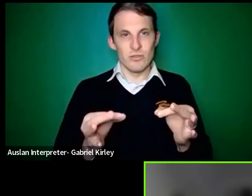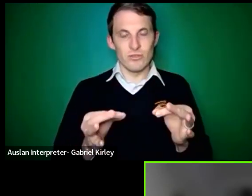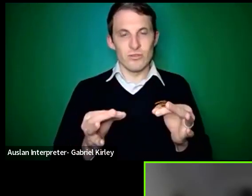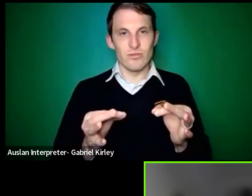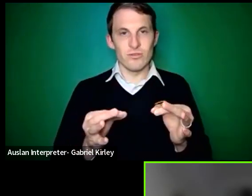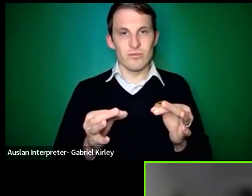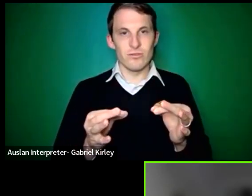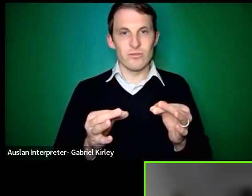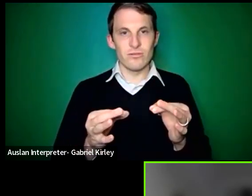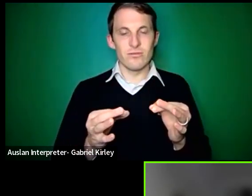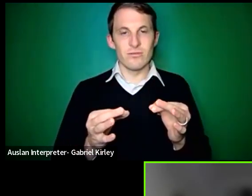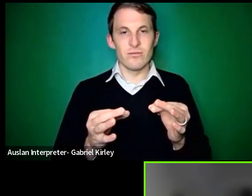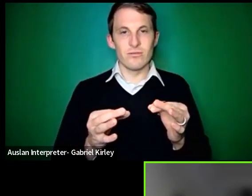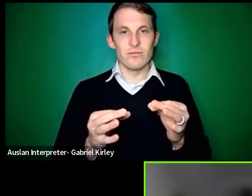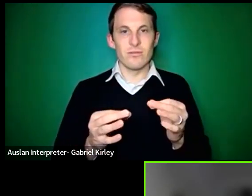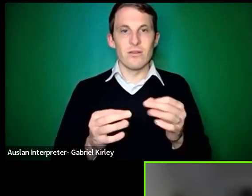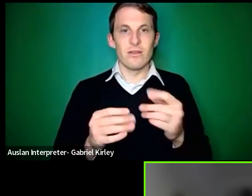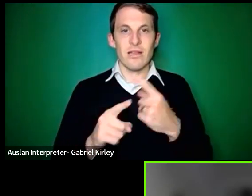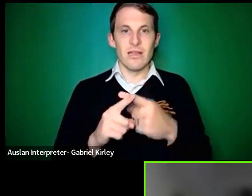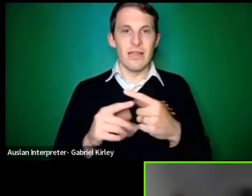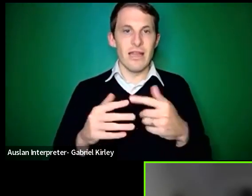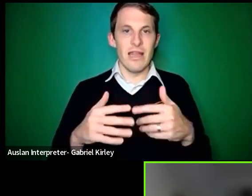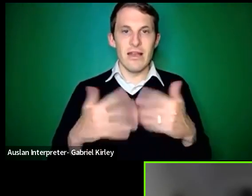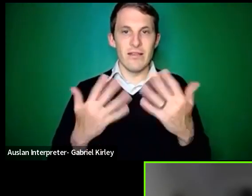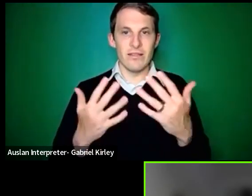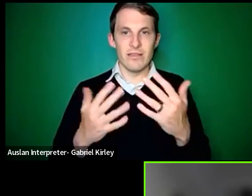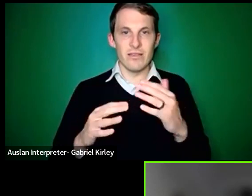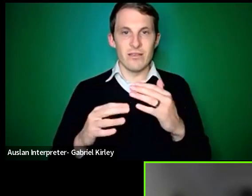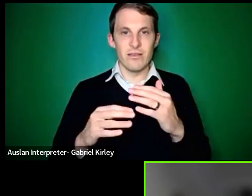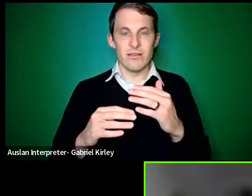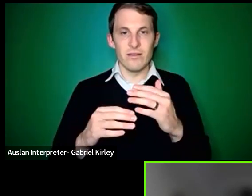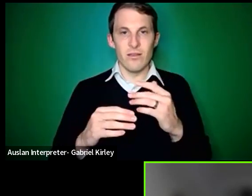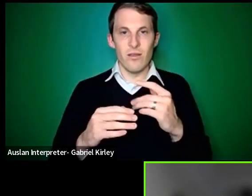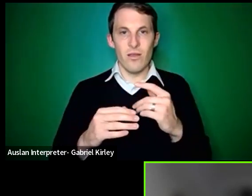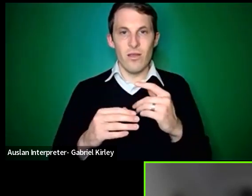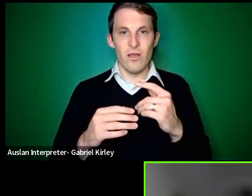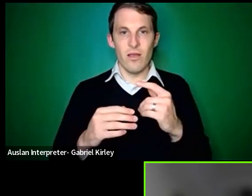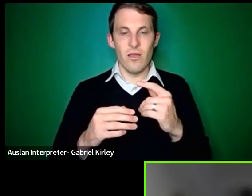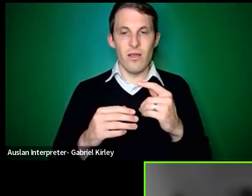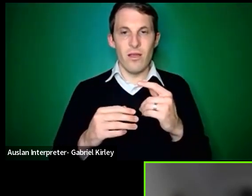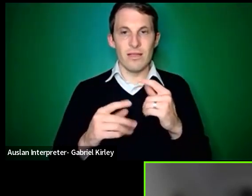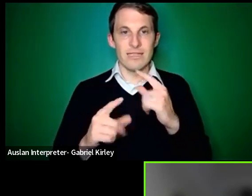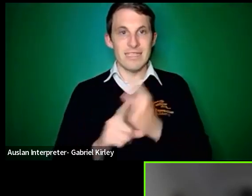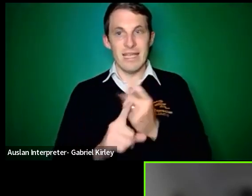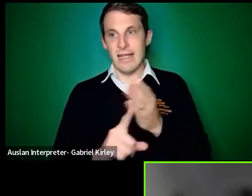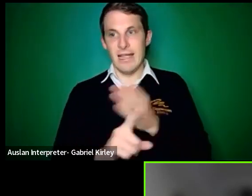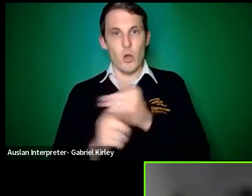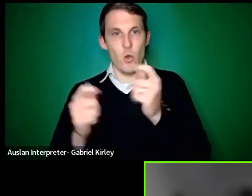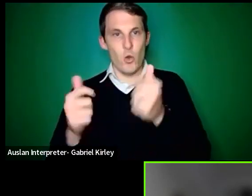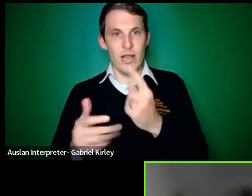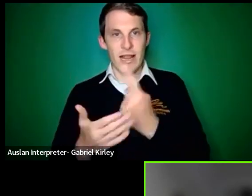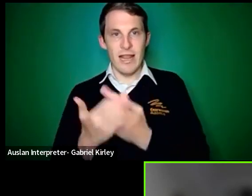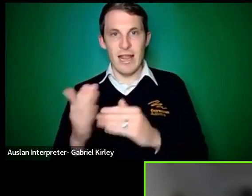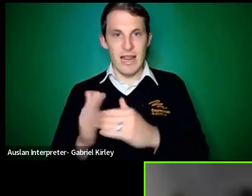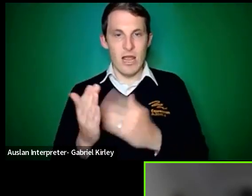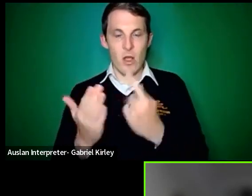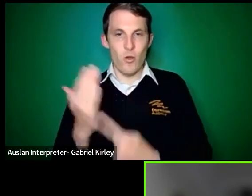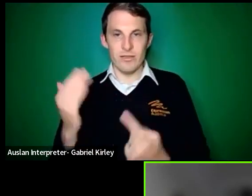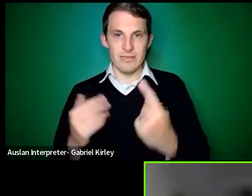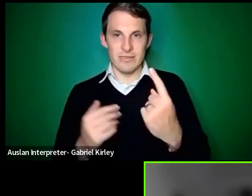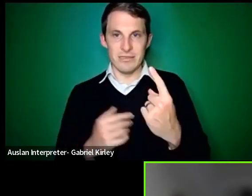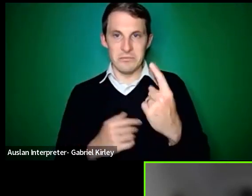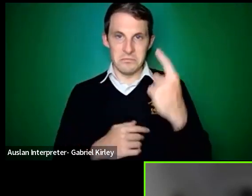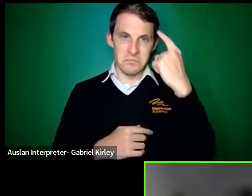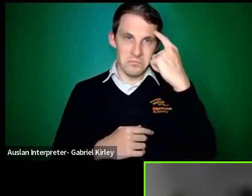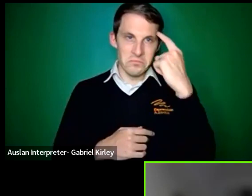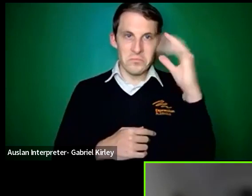time. And anything else we said about that would be speculation, because none of us can see the information that people will have to